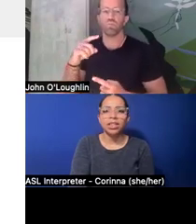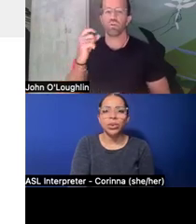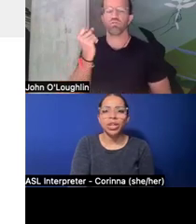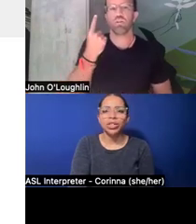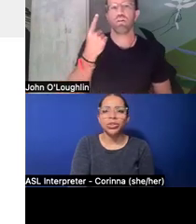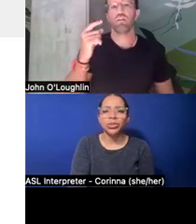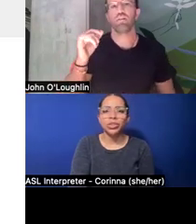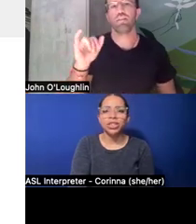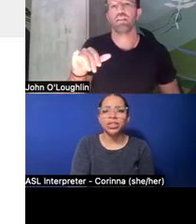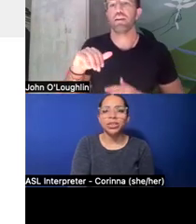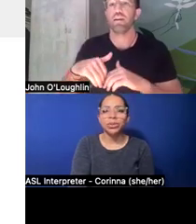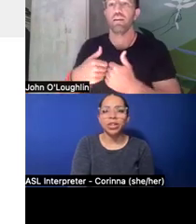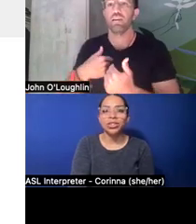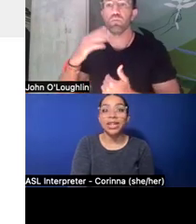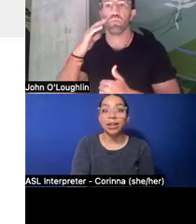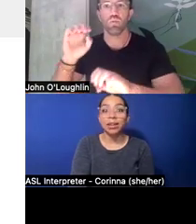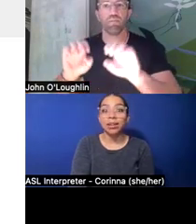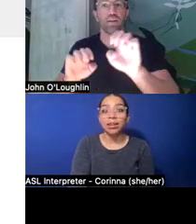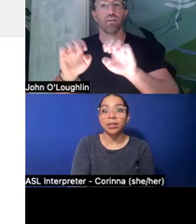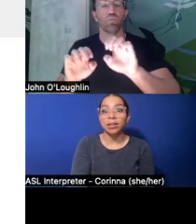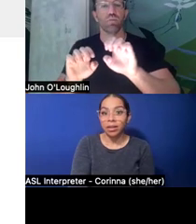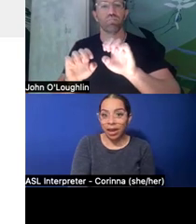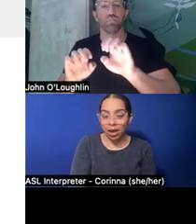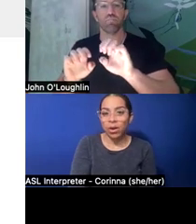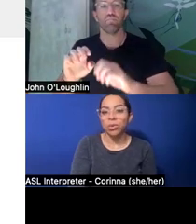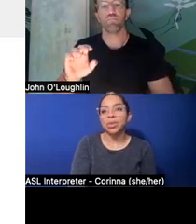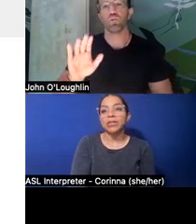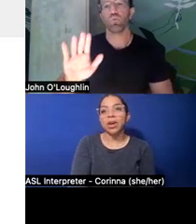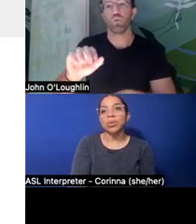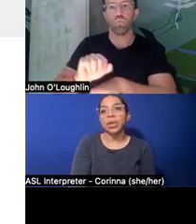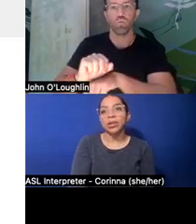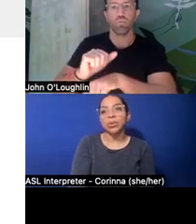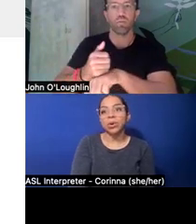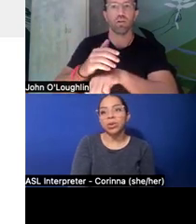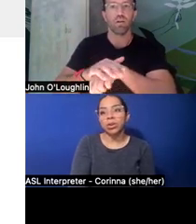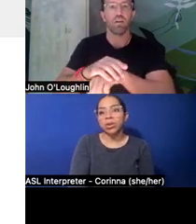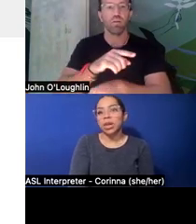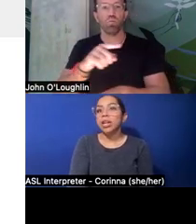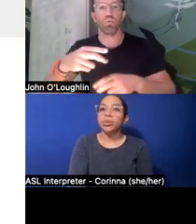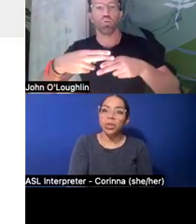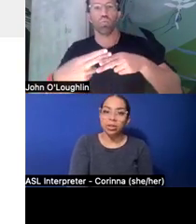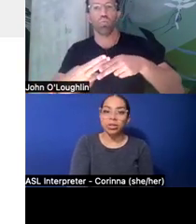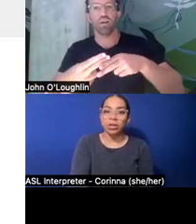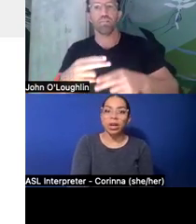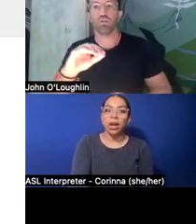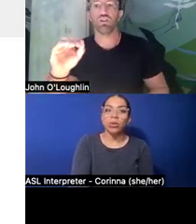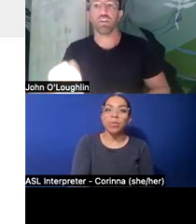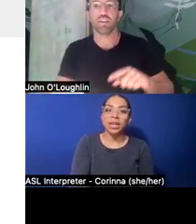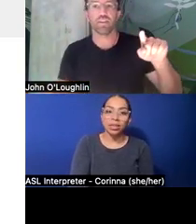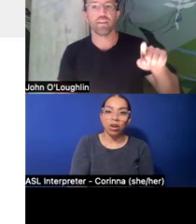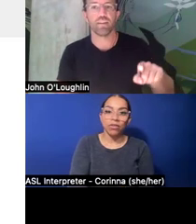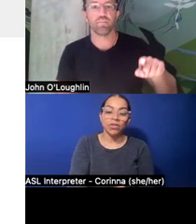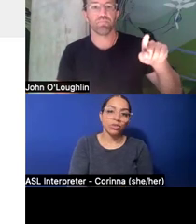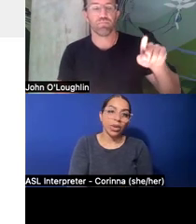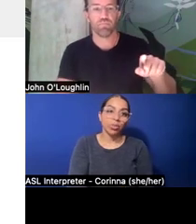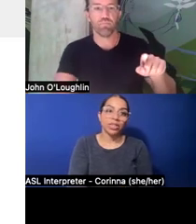And that's where you just need to understand how I will be evaluating you all and your work. I will base